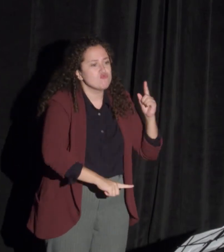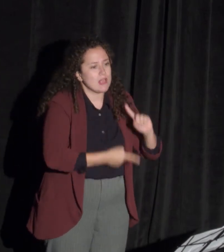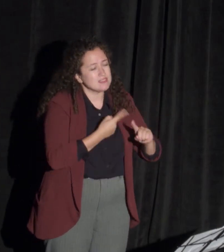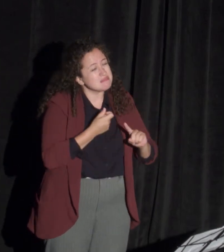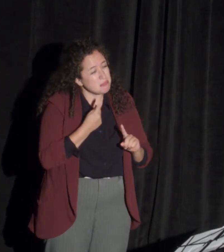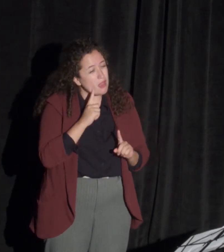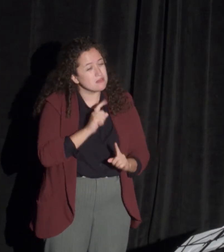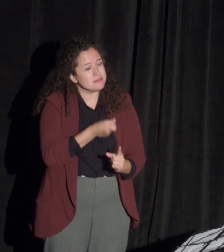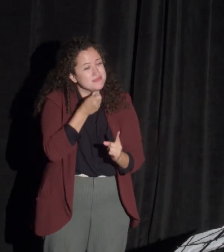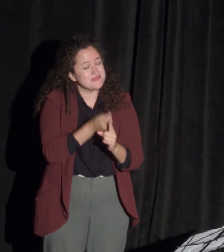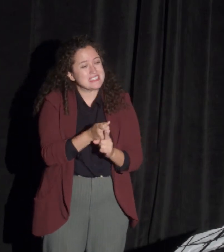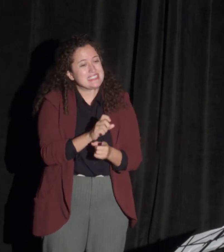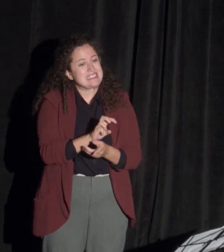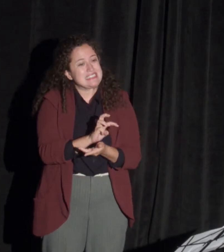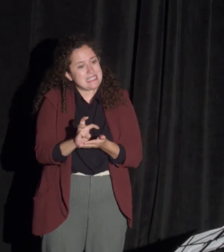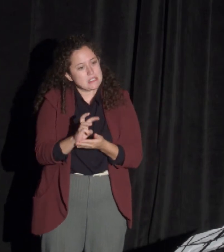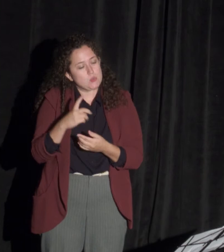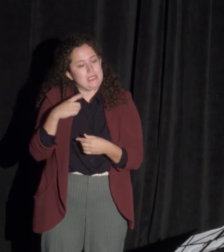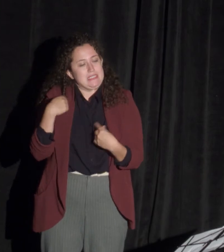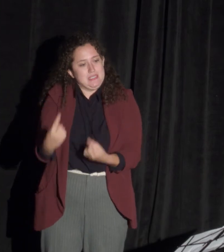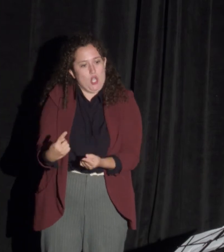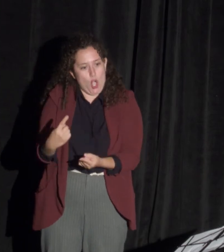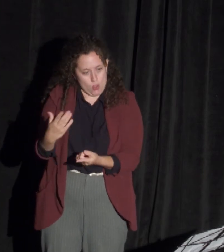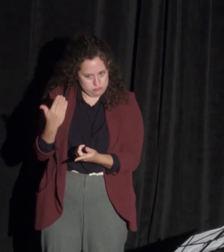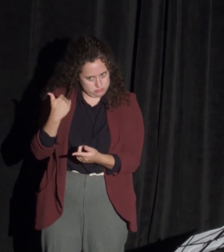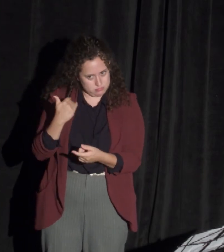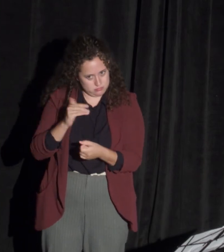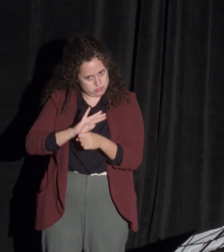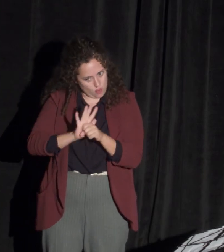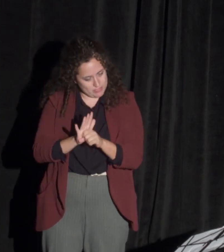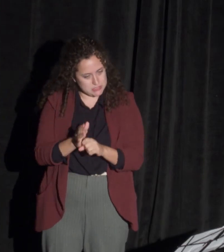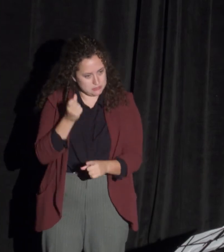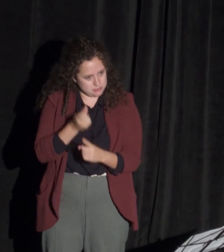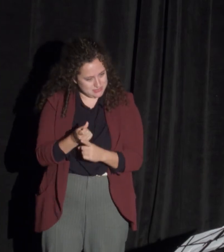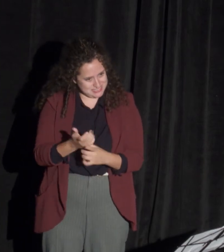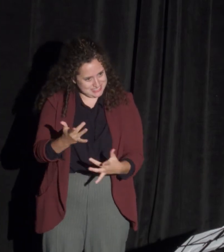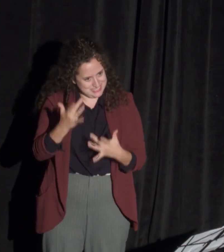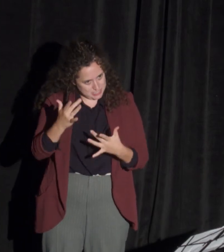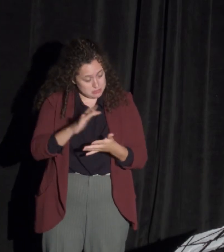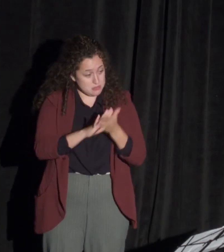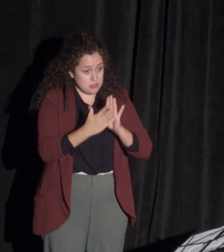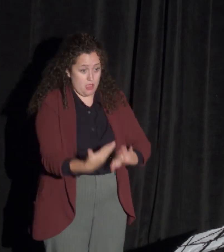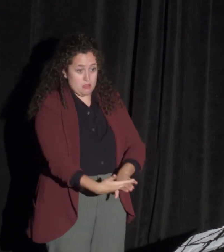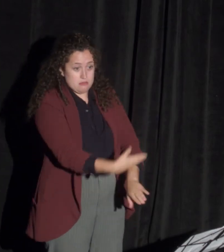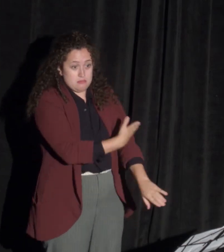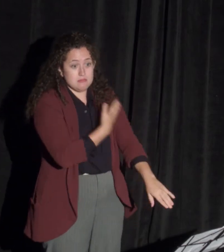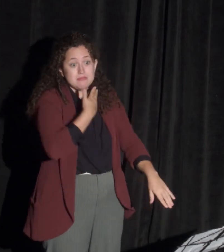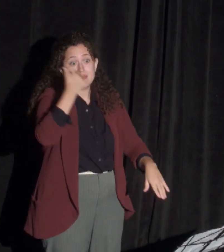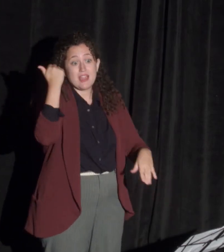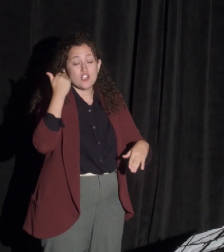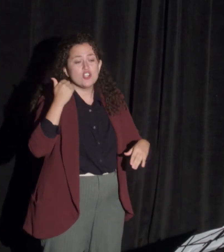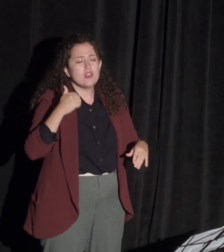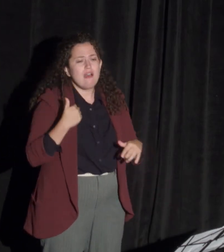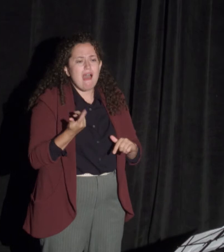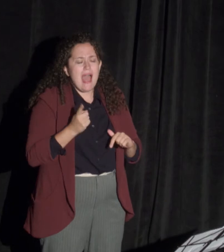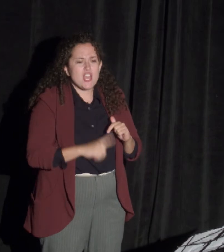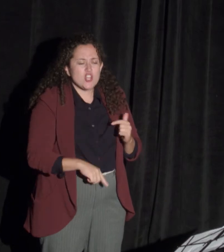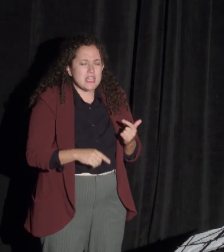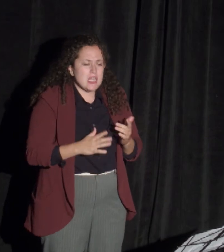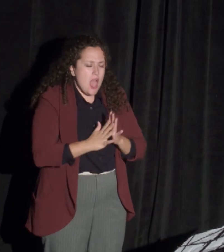most of us have by now. I got sick, and when I got better, and I am better, don't worry, I couldn't muster the energy or the courage to get